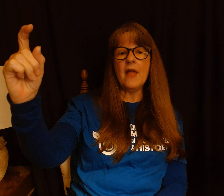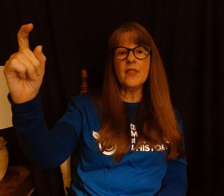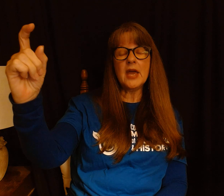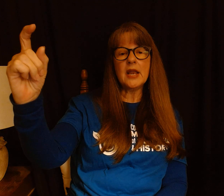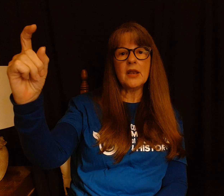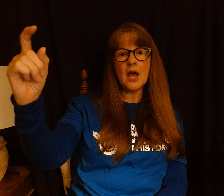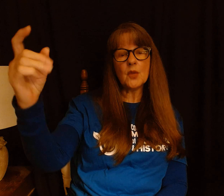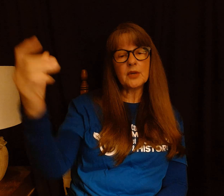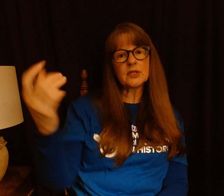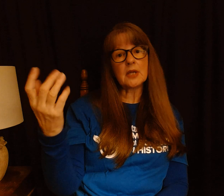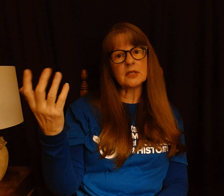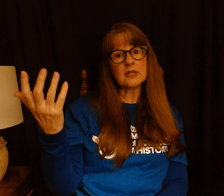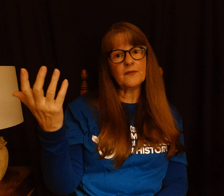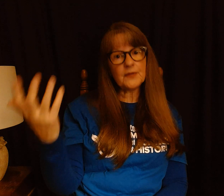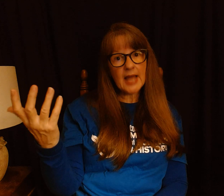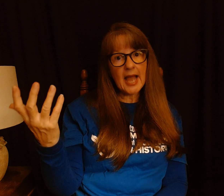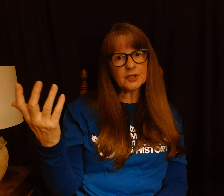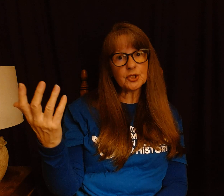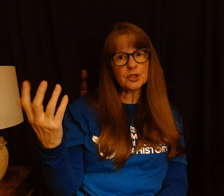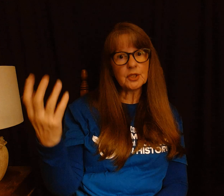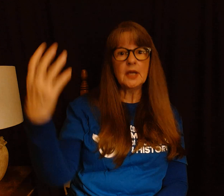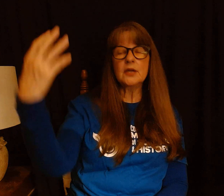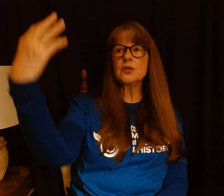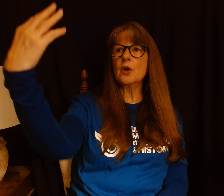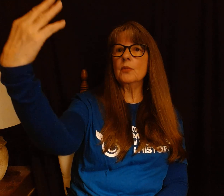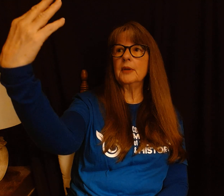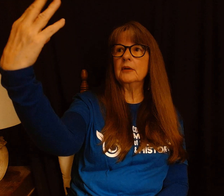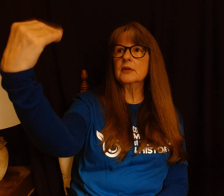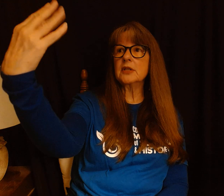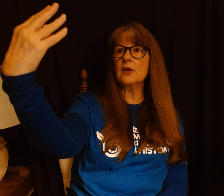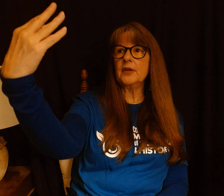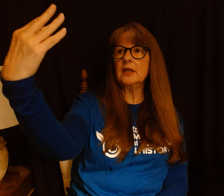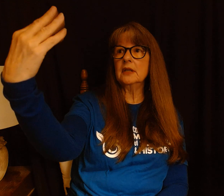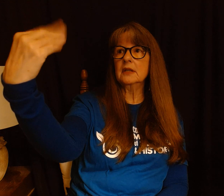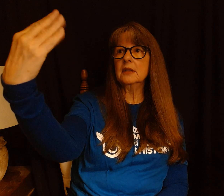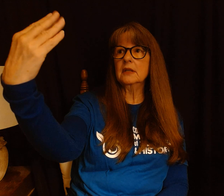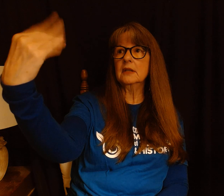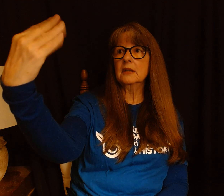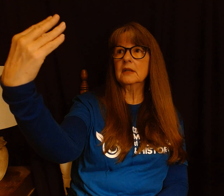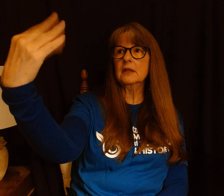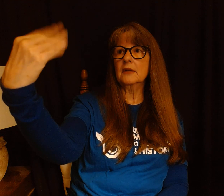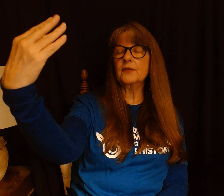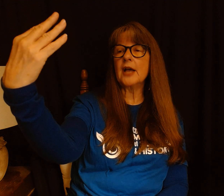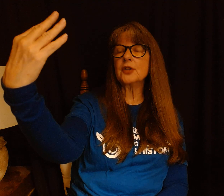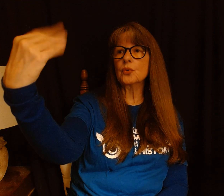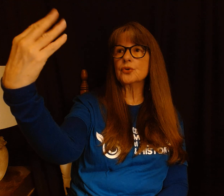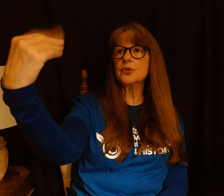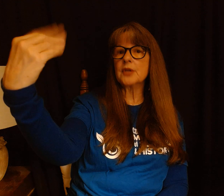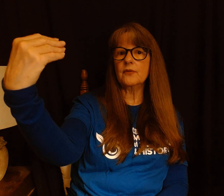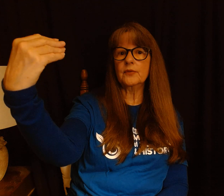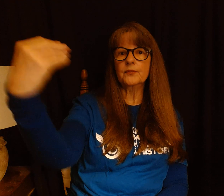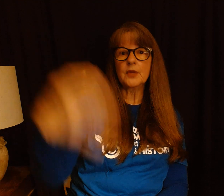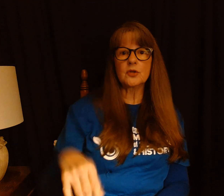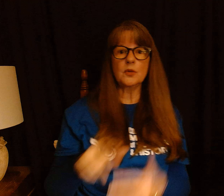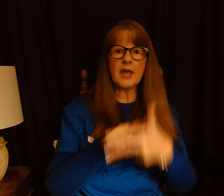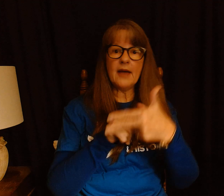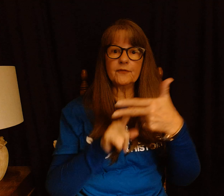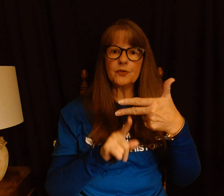then another one is because of the flash. So be selfie, the flash towards yourself. So we have